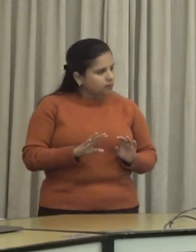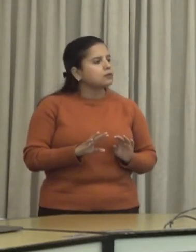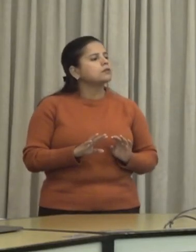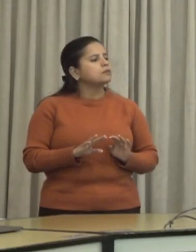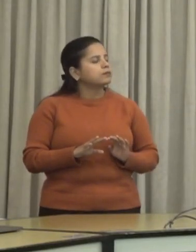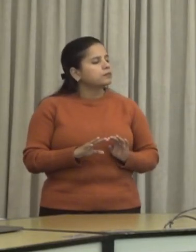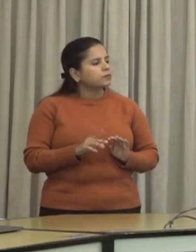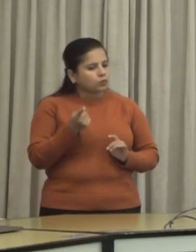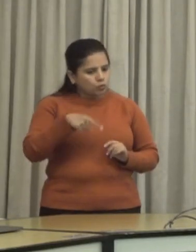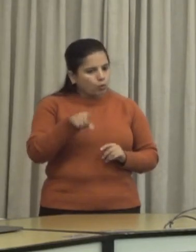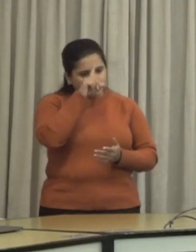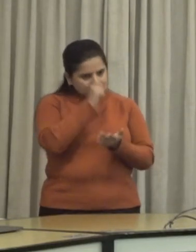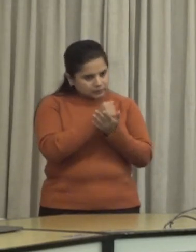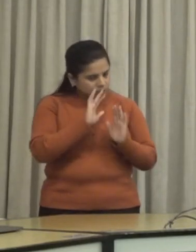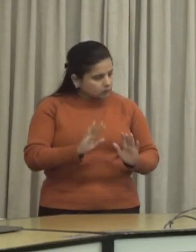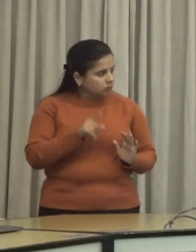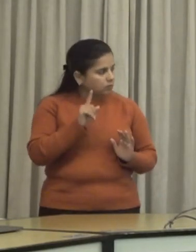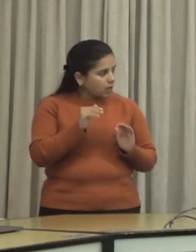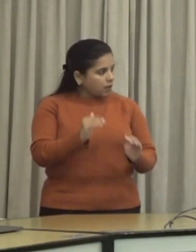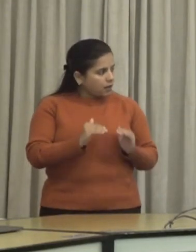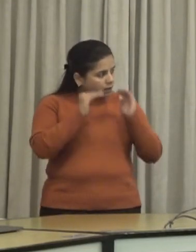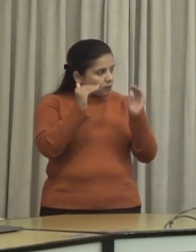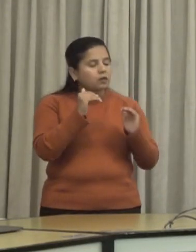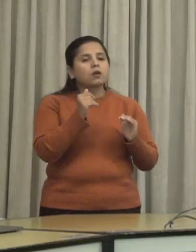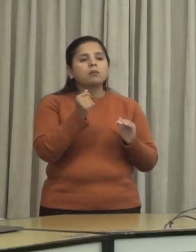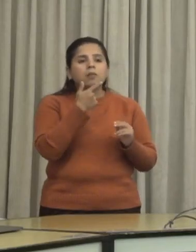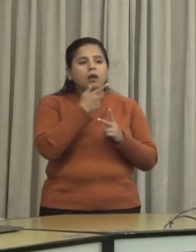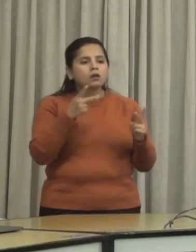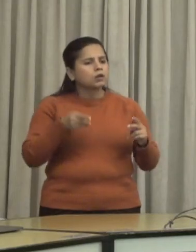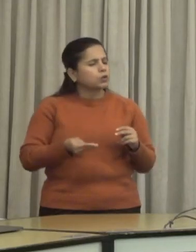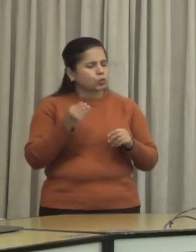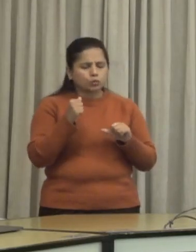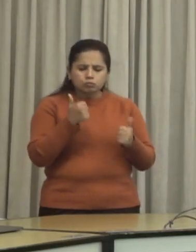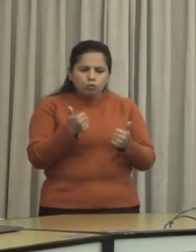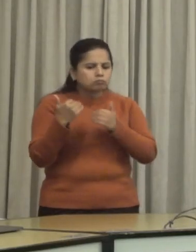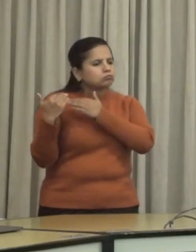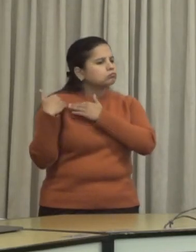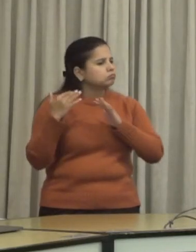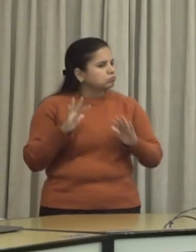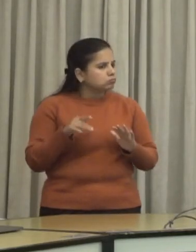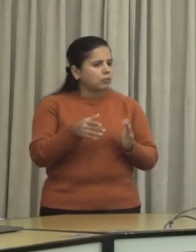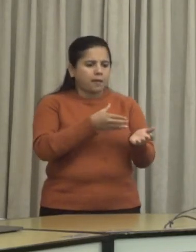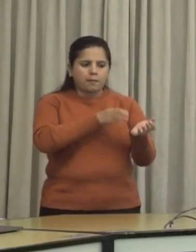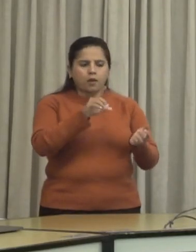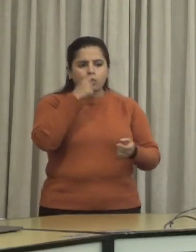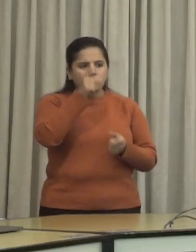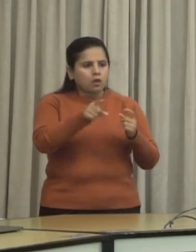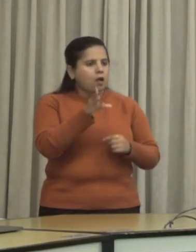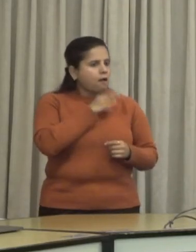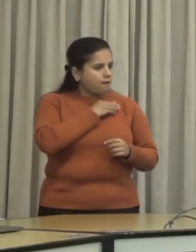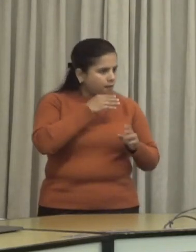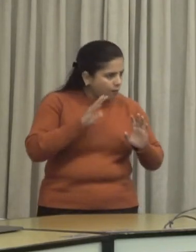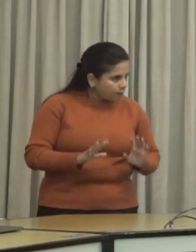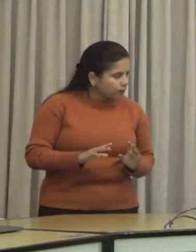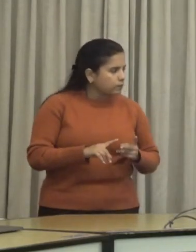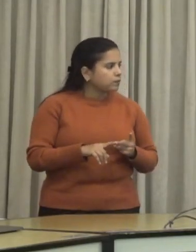required. Although advanced medical directive is going to have a very good role to empower those who are afraid or those